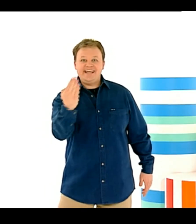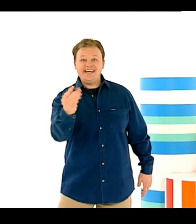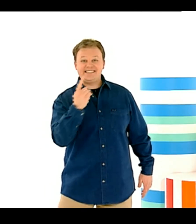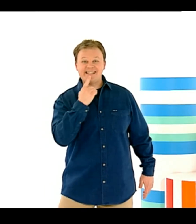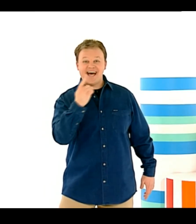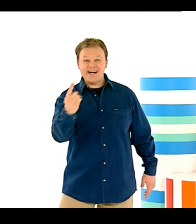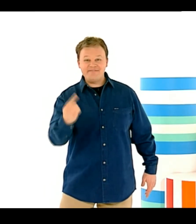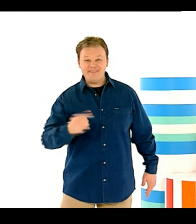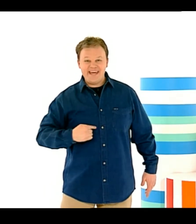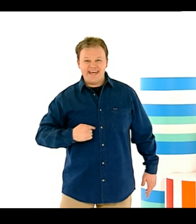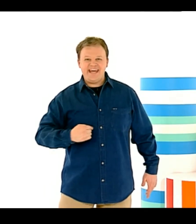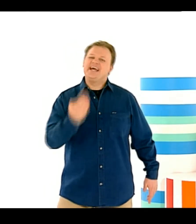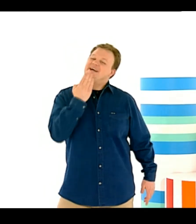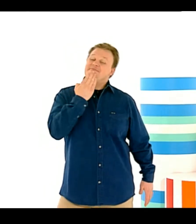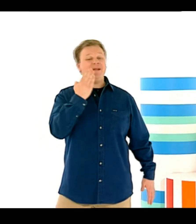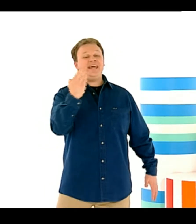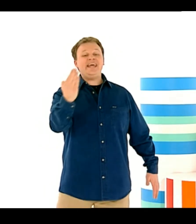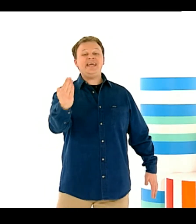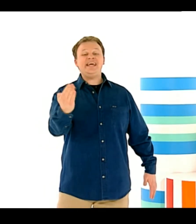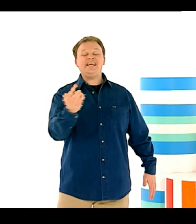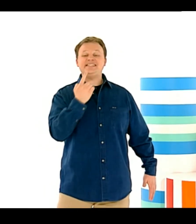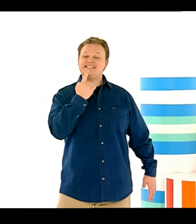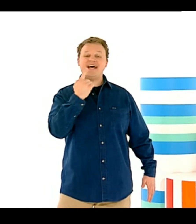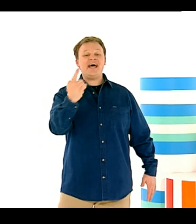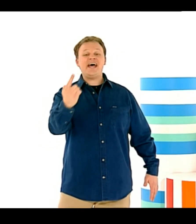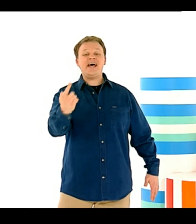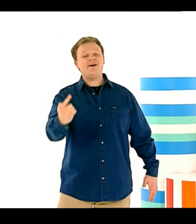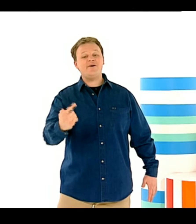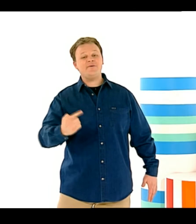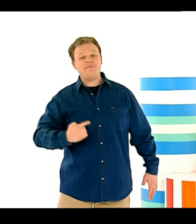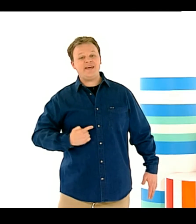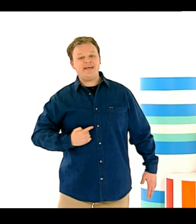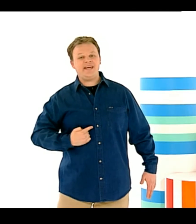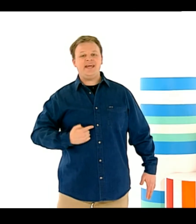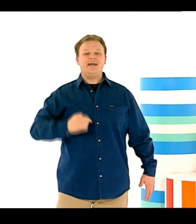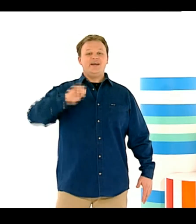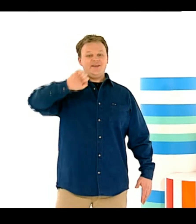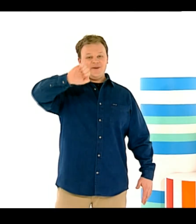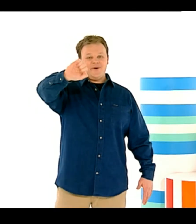please tell me, please tell me your